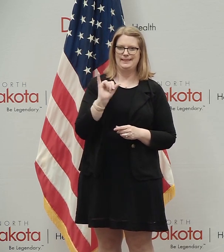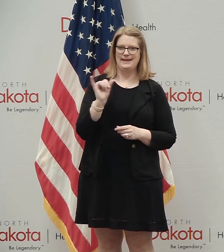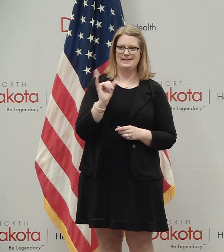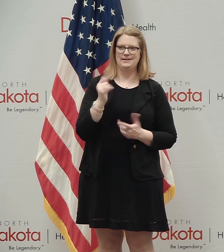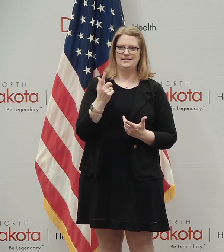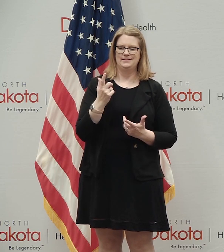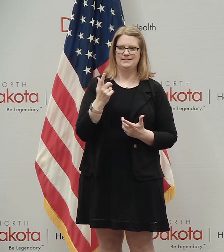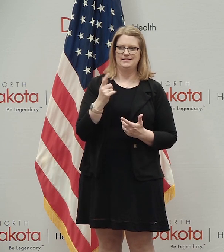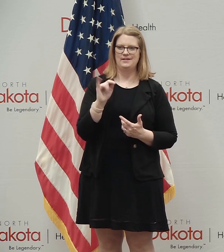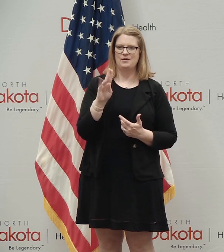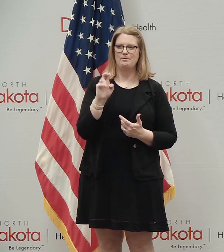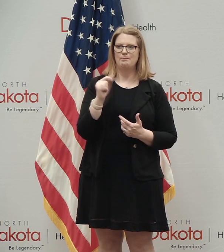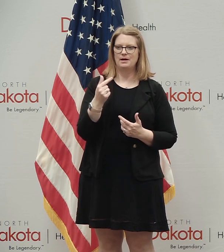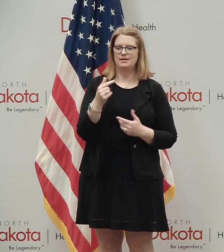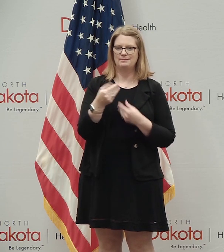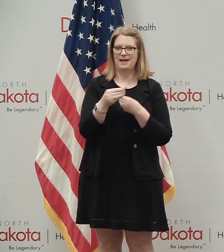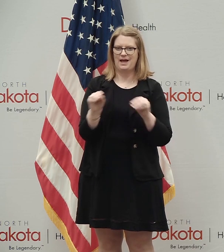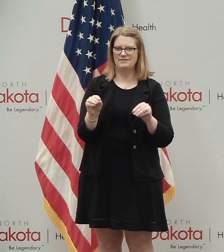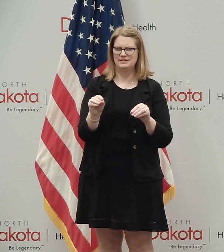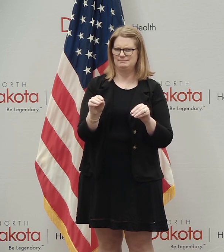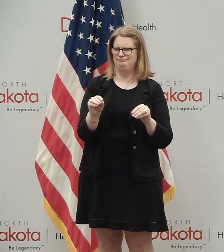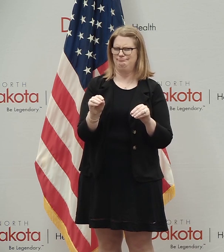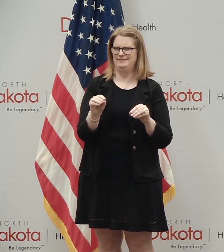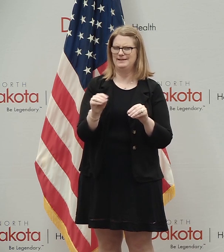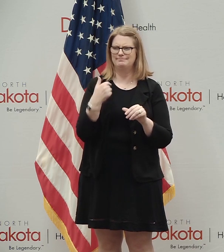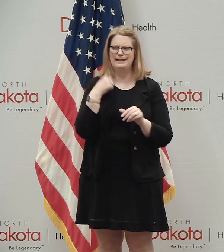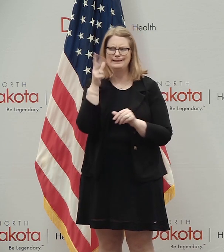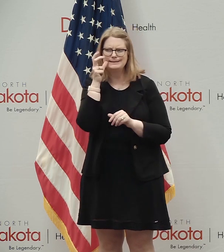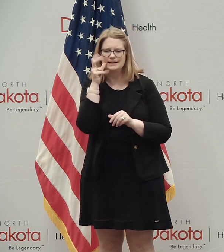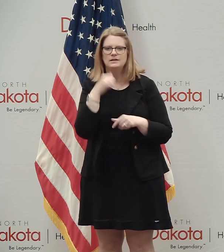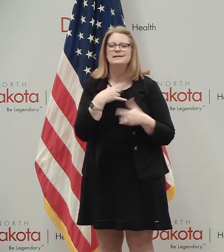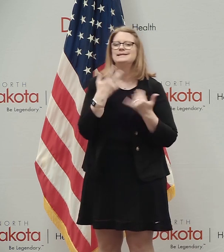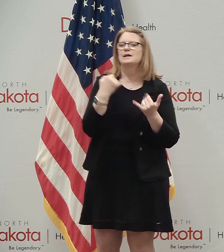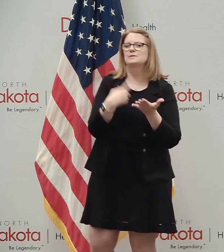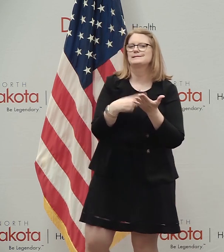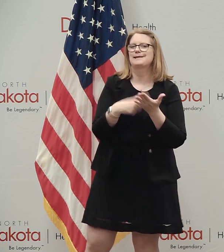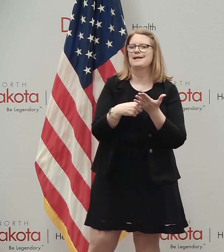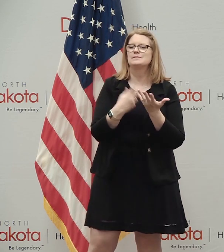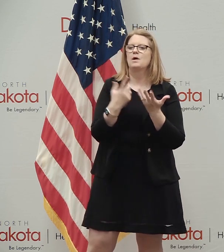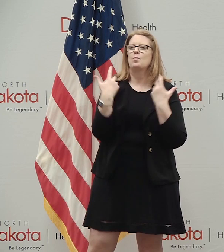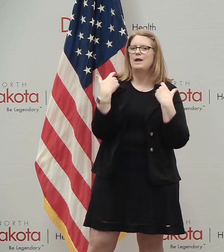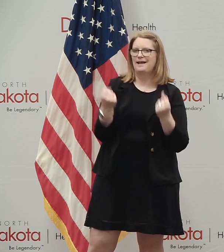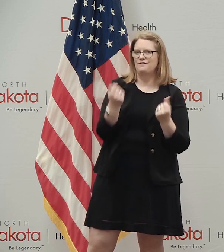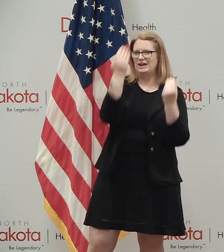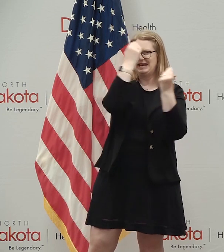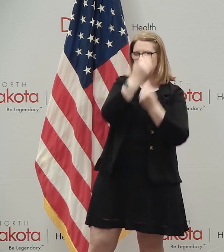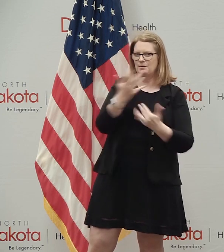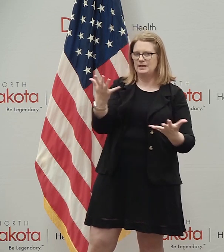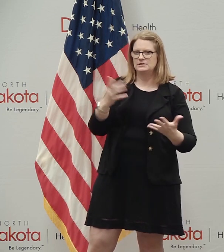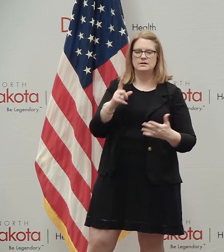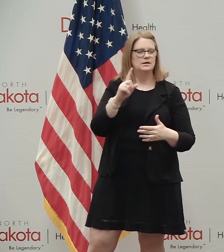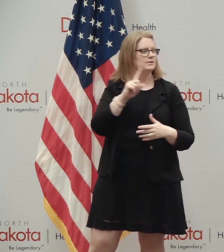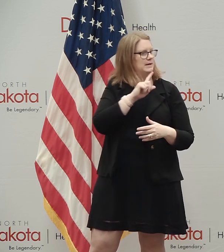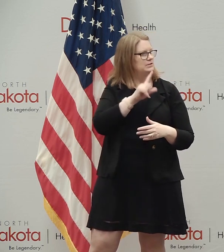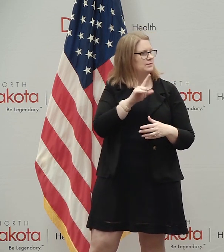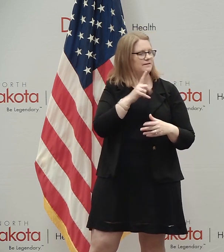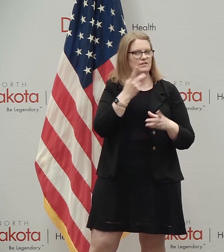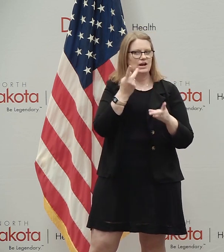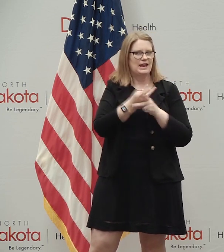a bug in my office. We spent a good hour today talking about recovery data and trying to make sure that we're being very accurate on